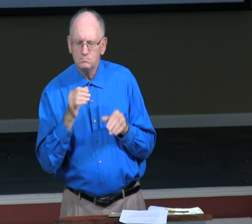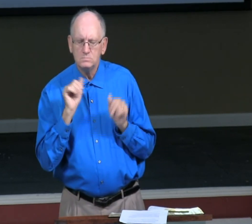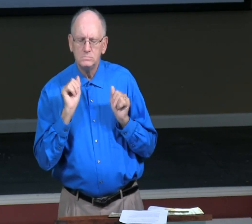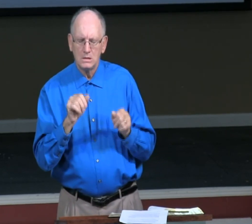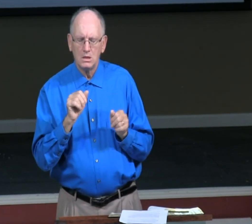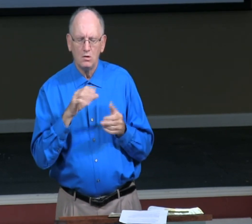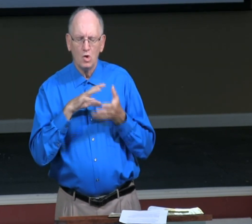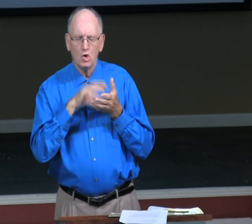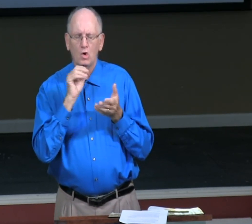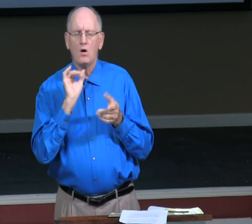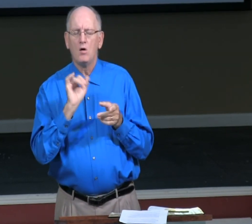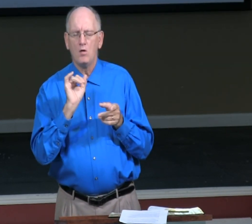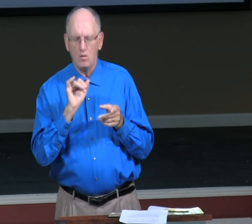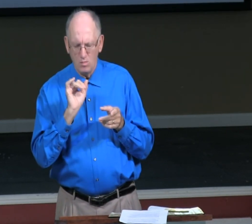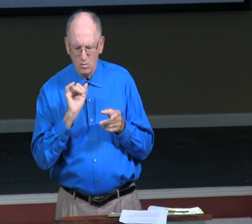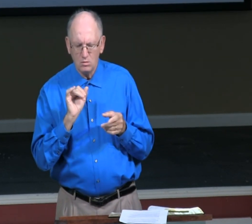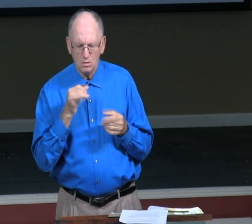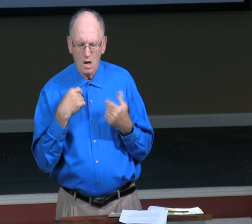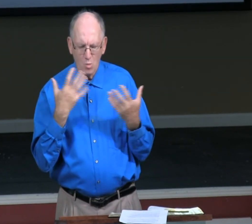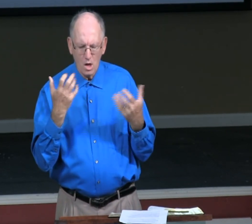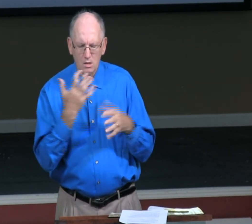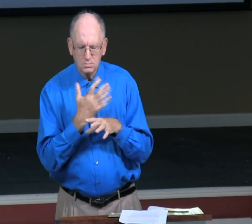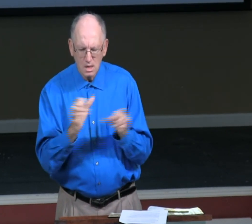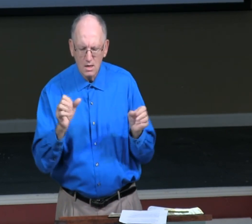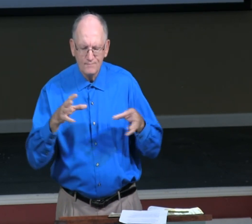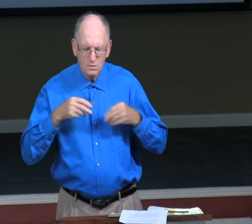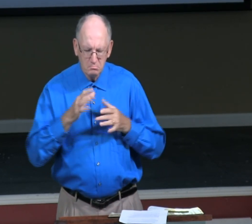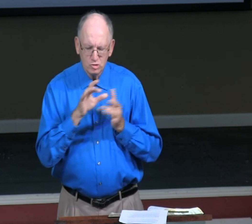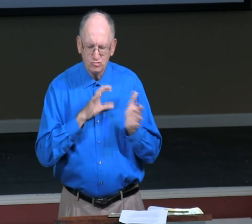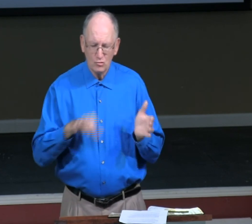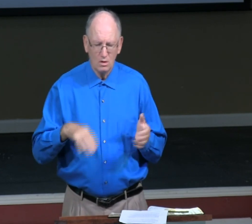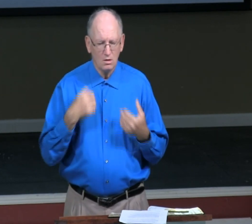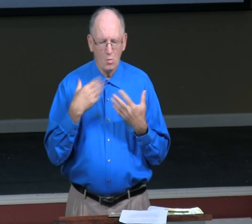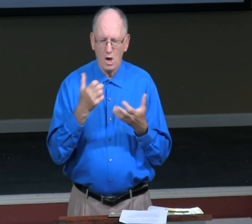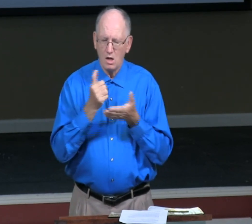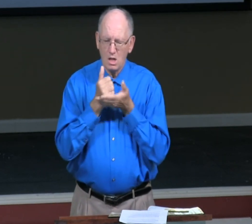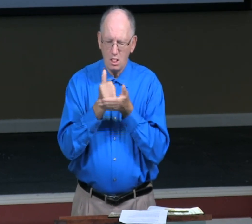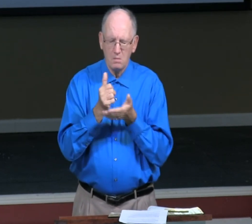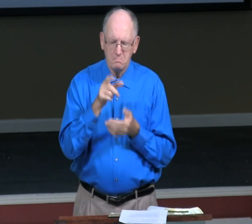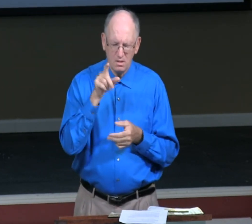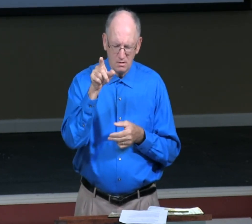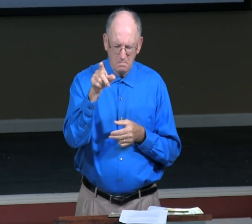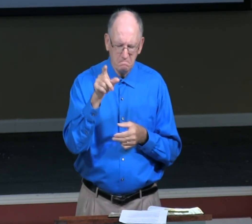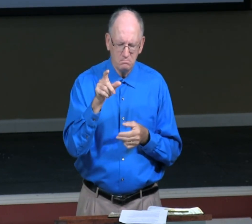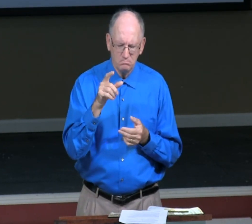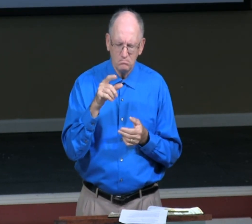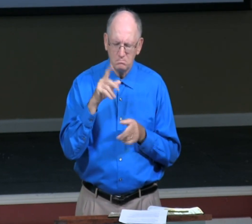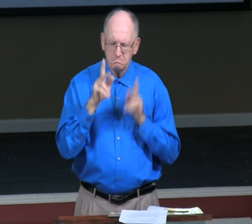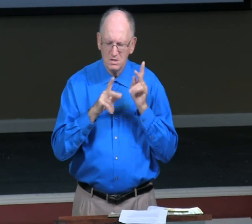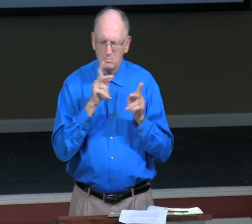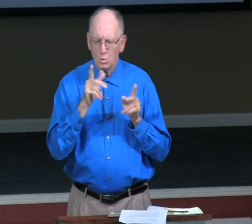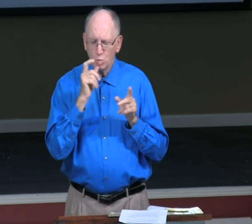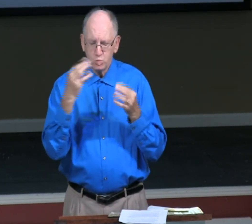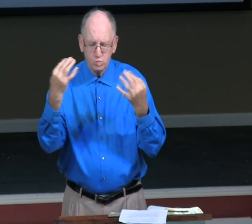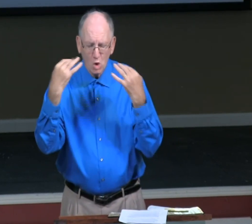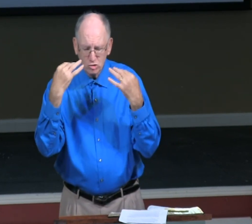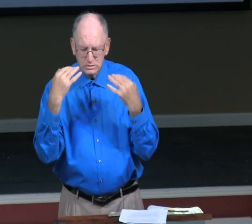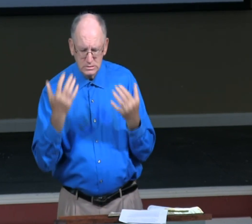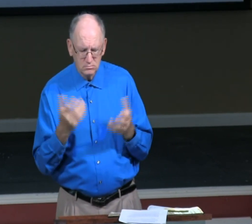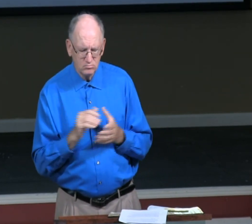that they'll be able to listen to the live stream and learn from you and say, I want to accept Jesus Christ as my Savior. Help